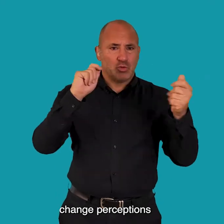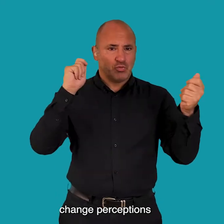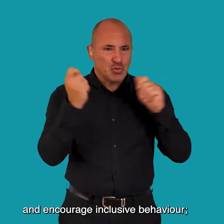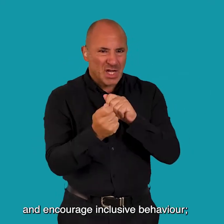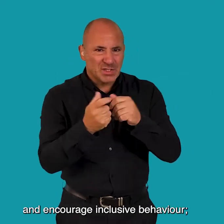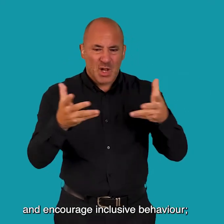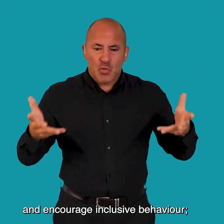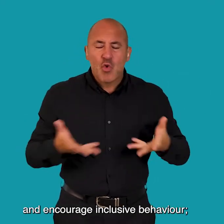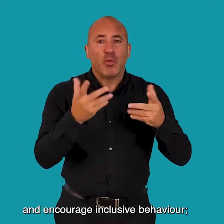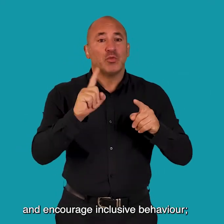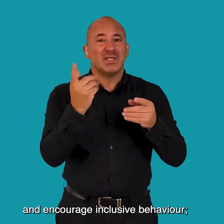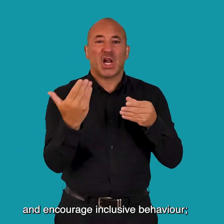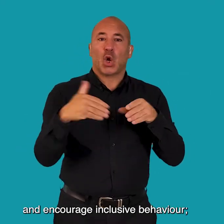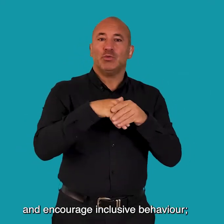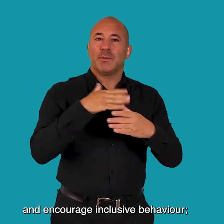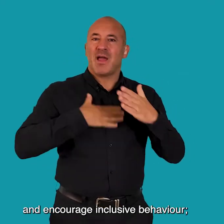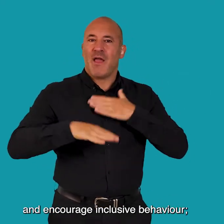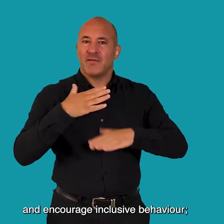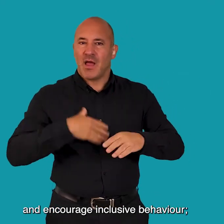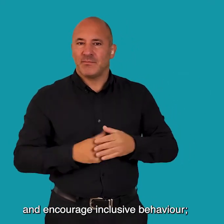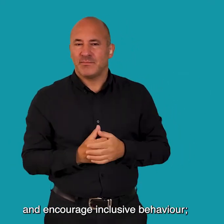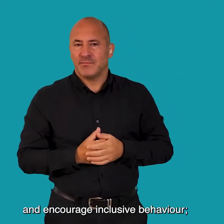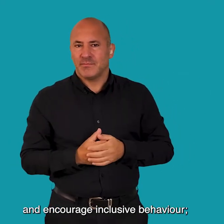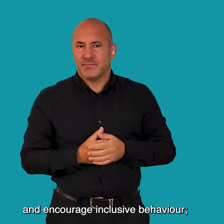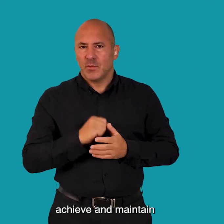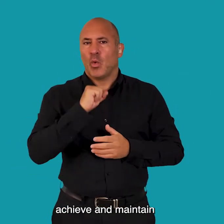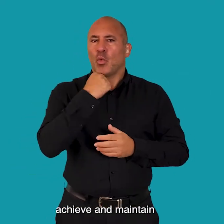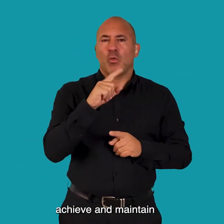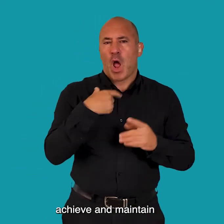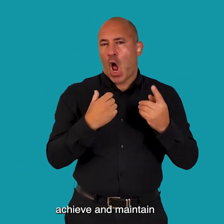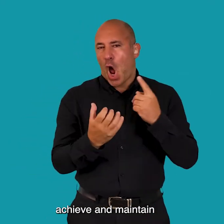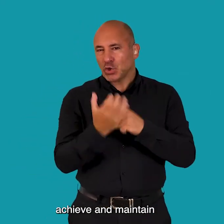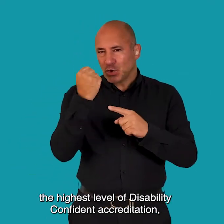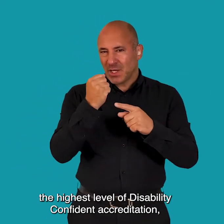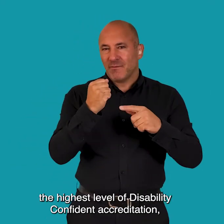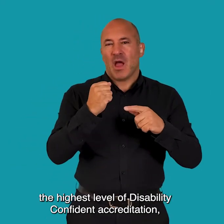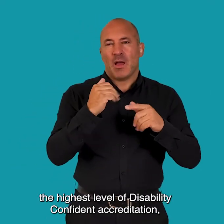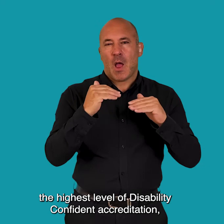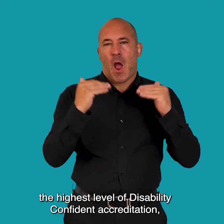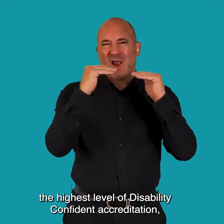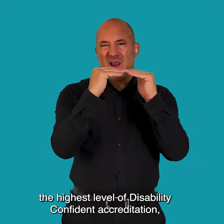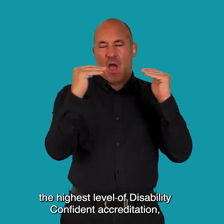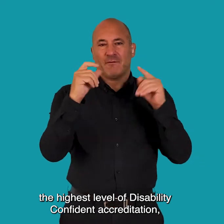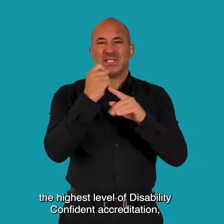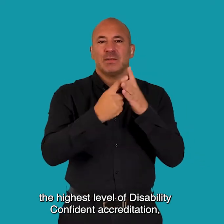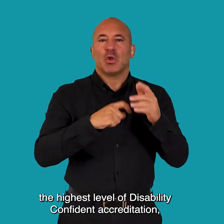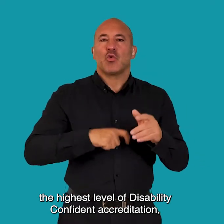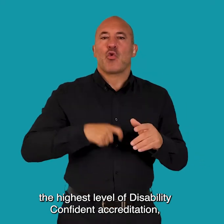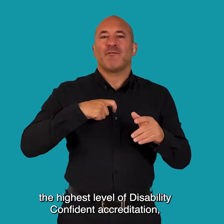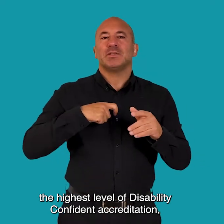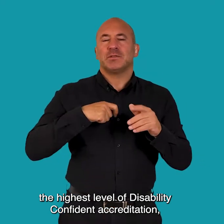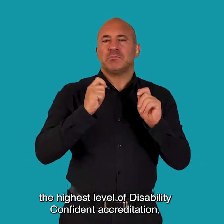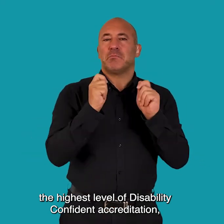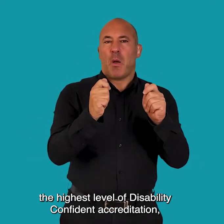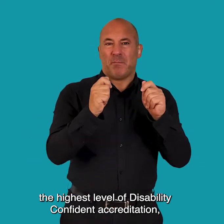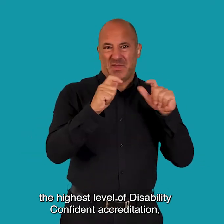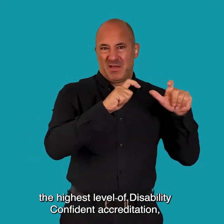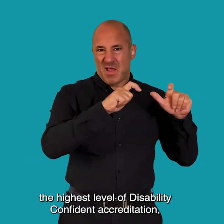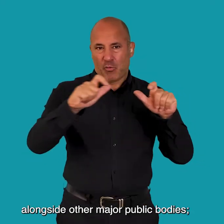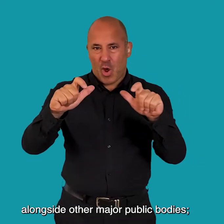and encourage inclusive behaviour. Achieve and maintain the highest level of disability confident accreditation,